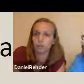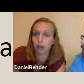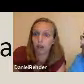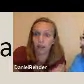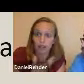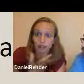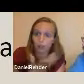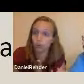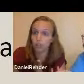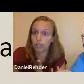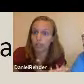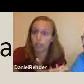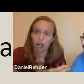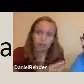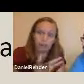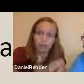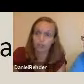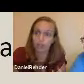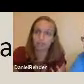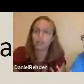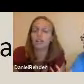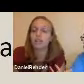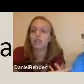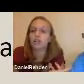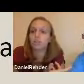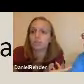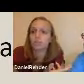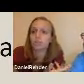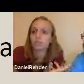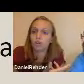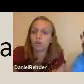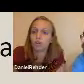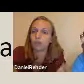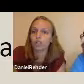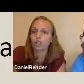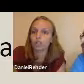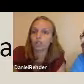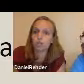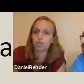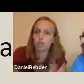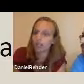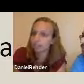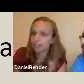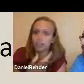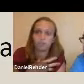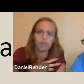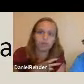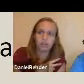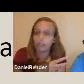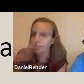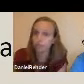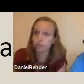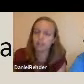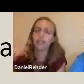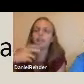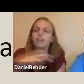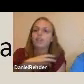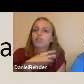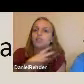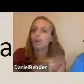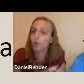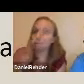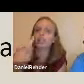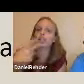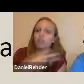would prepare. We had a story to tell every Sunday when we go to church, and then we would practice it and we would tell it to everybody, and